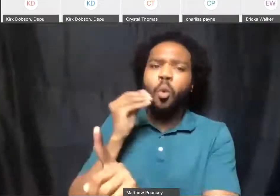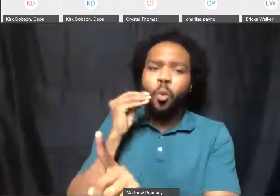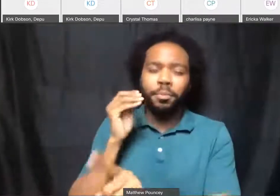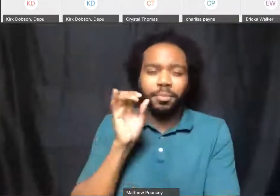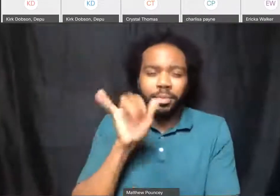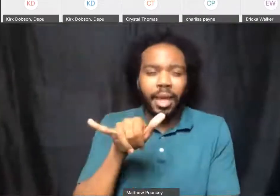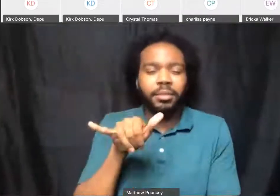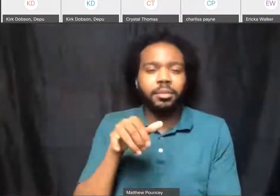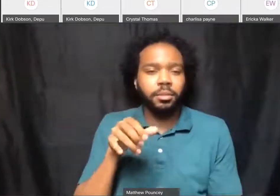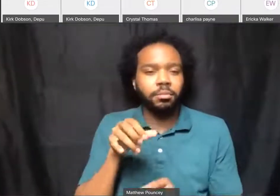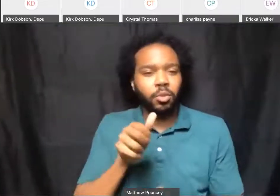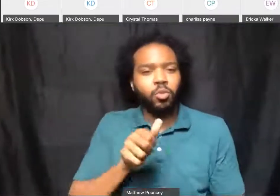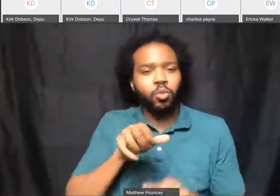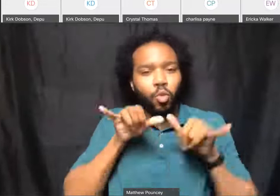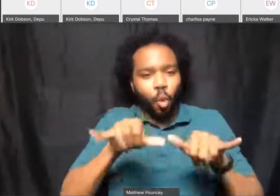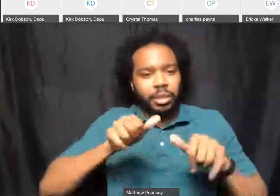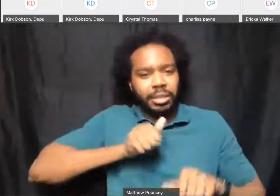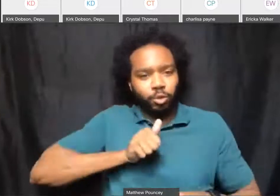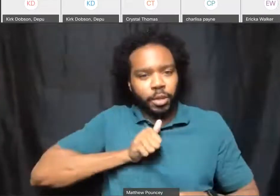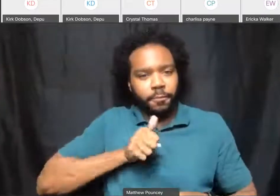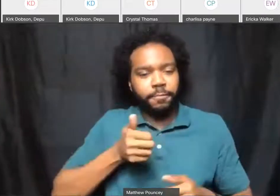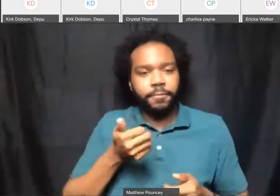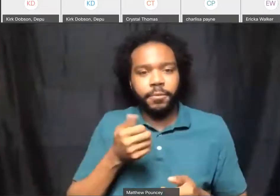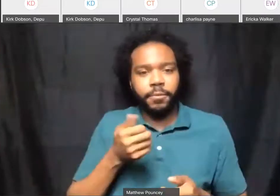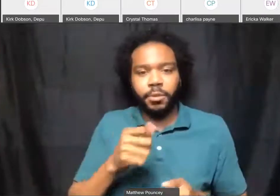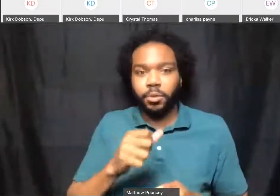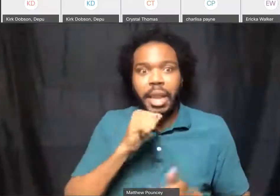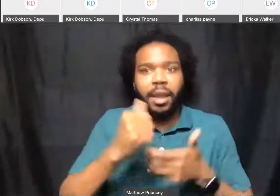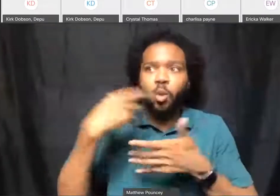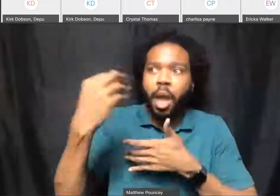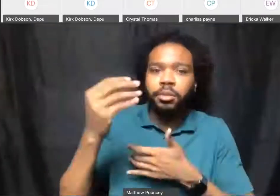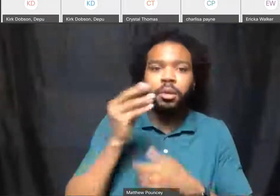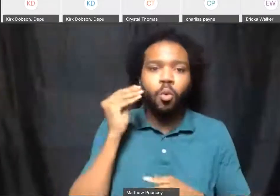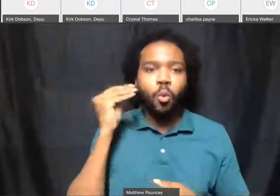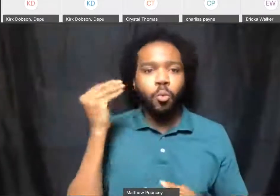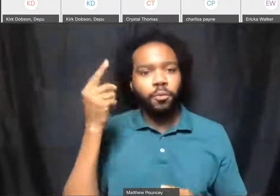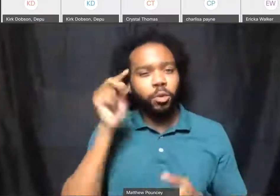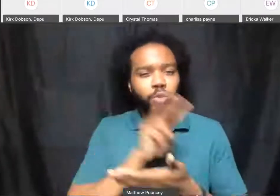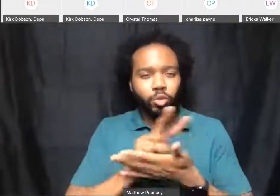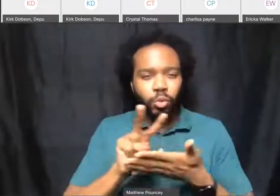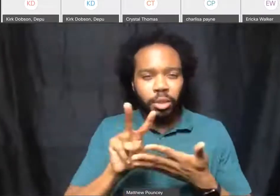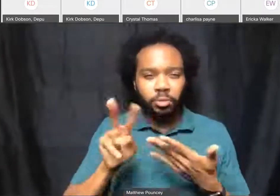quarantine yourself, to not go outside your home for the 2 weeks that you present a risk,